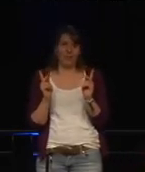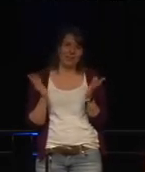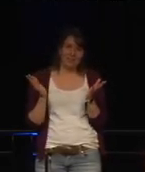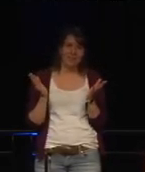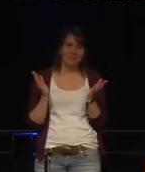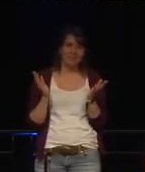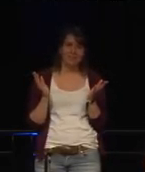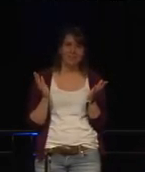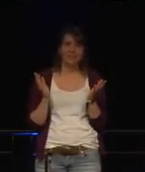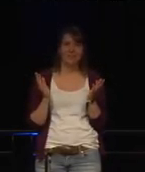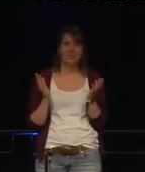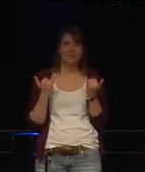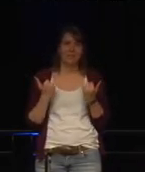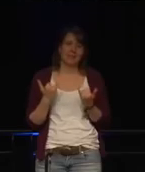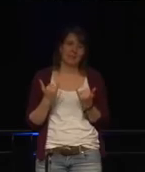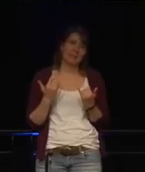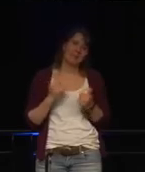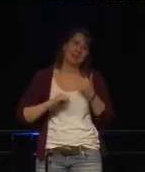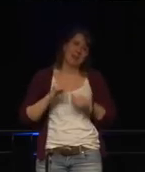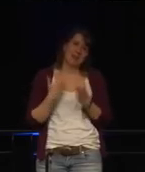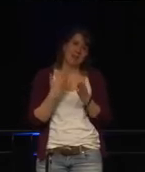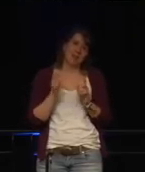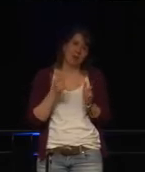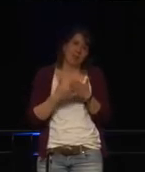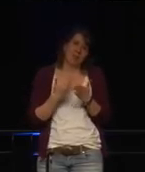all the time.